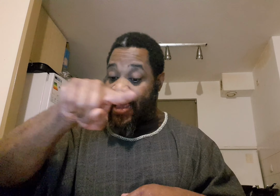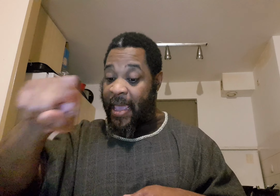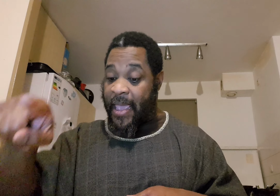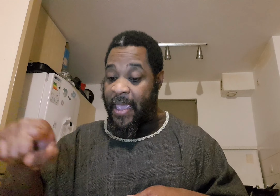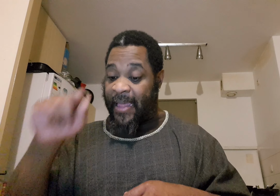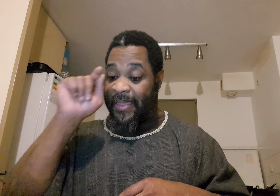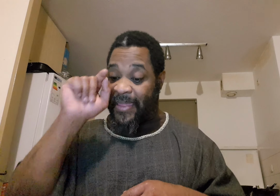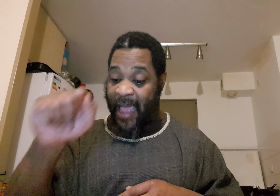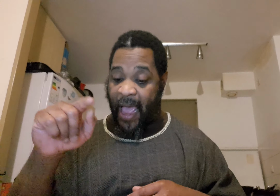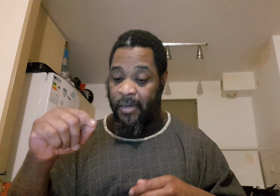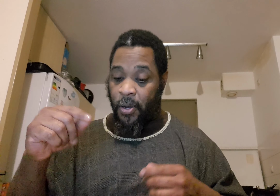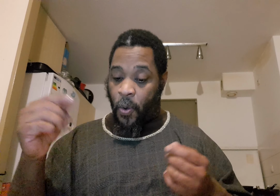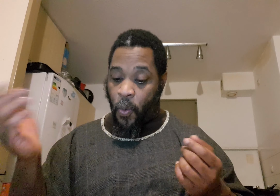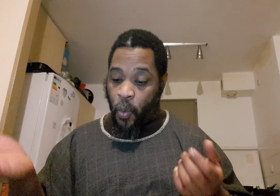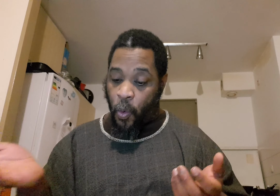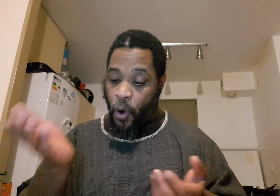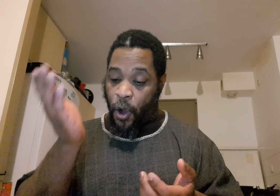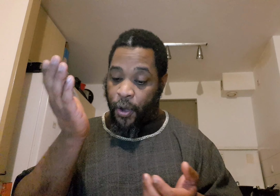they that